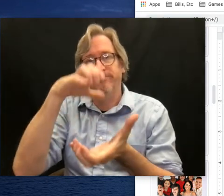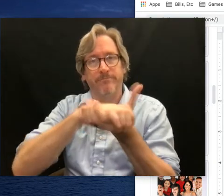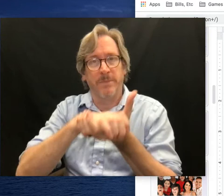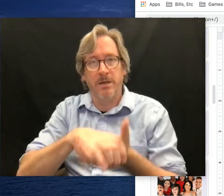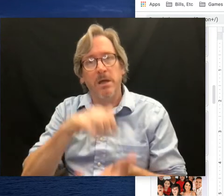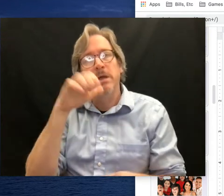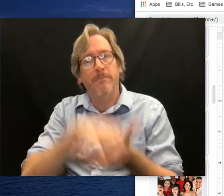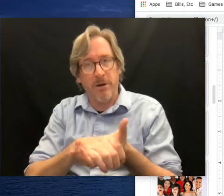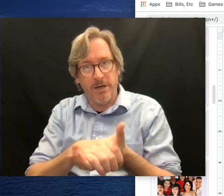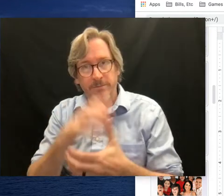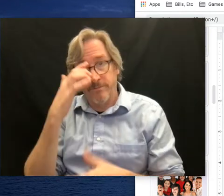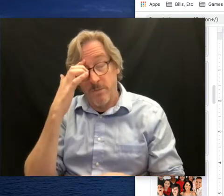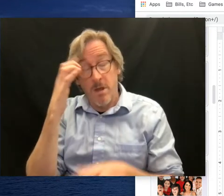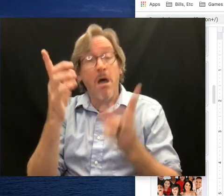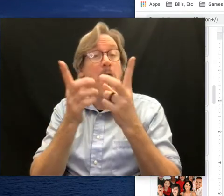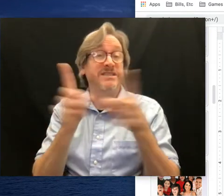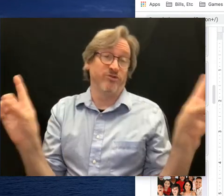right? Married